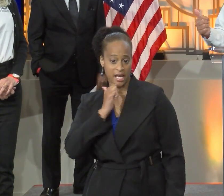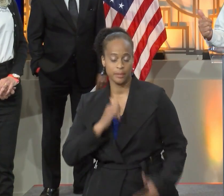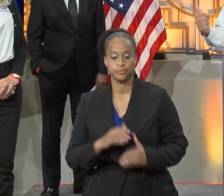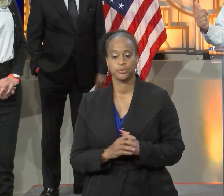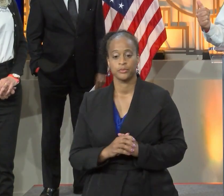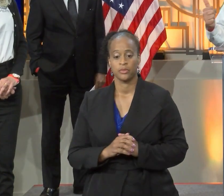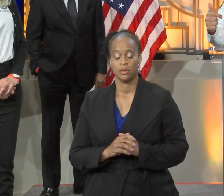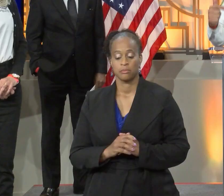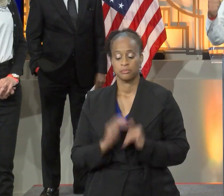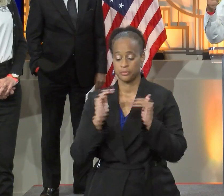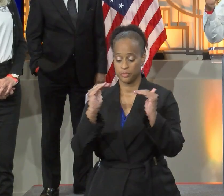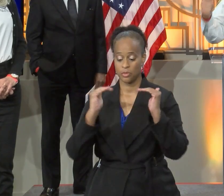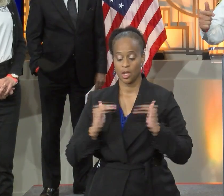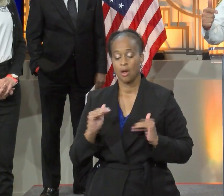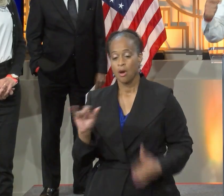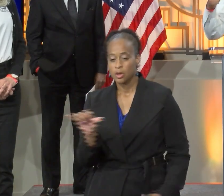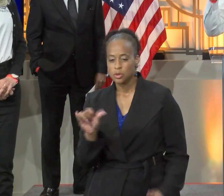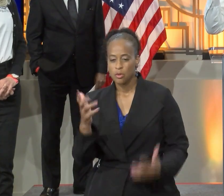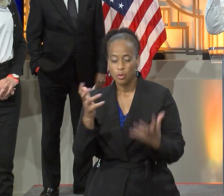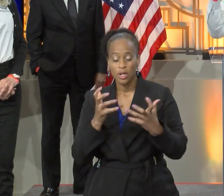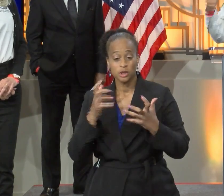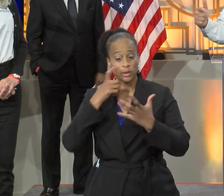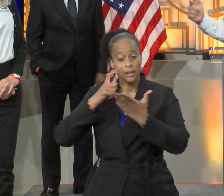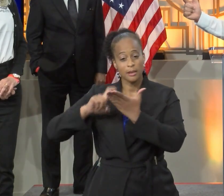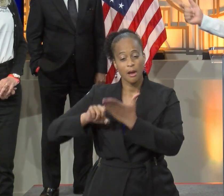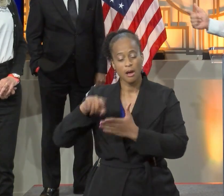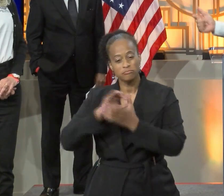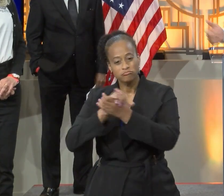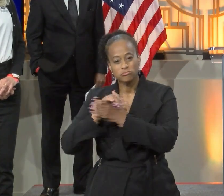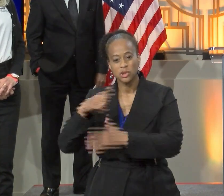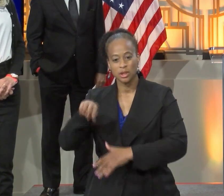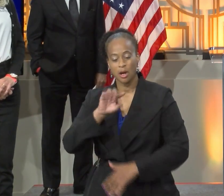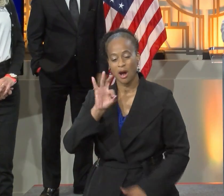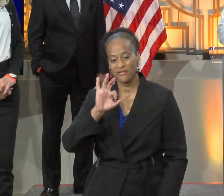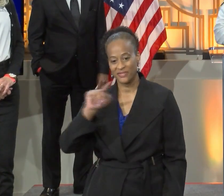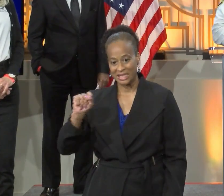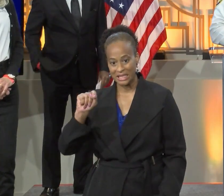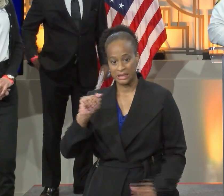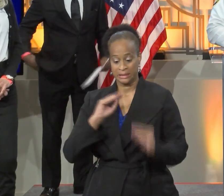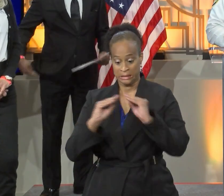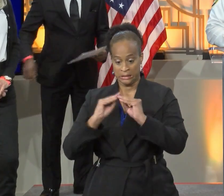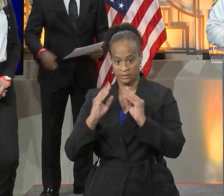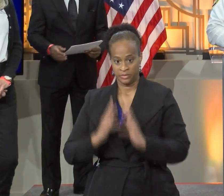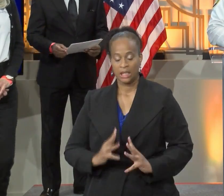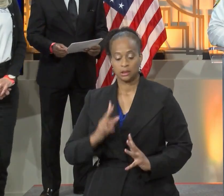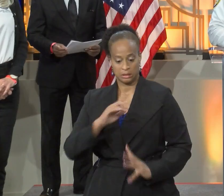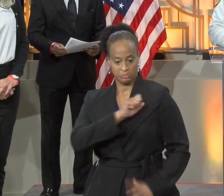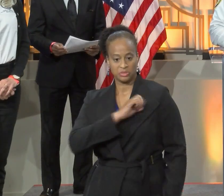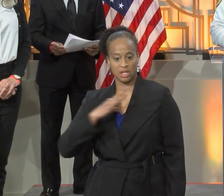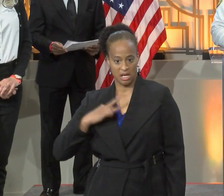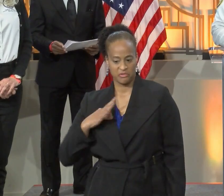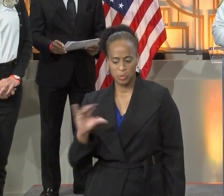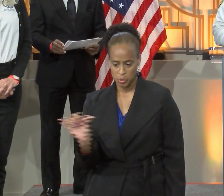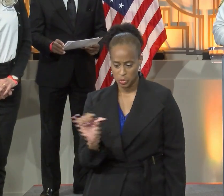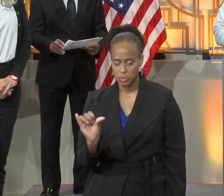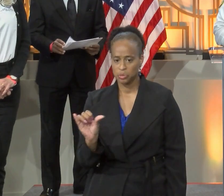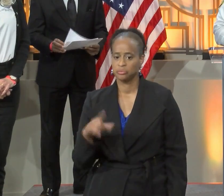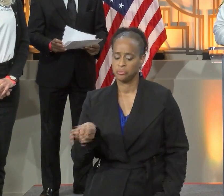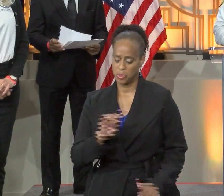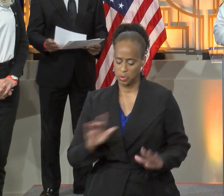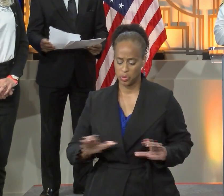also want to take some time to acknowledge our fleet maintenance personnel. They are